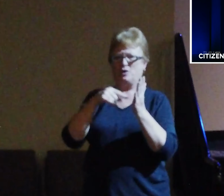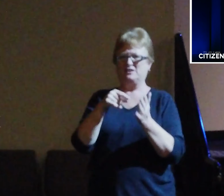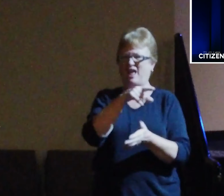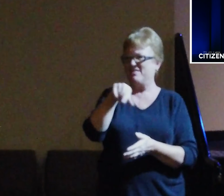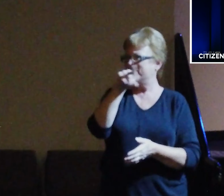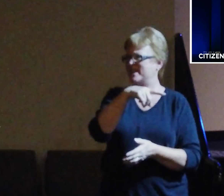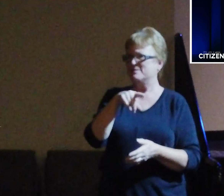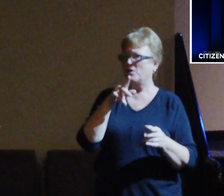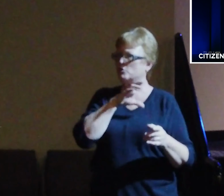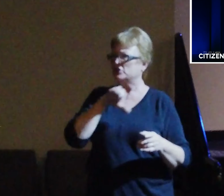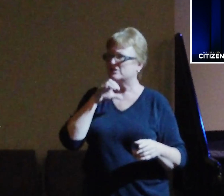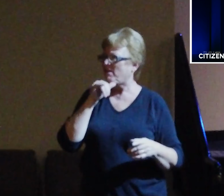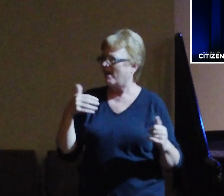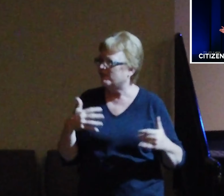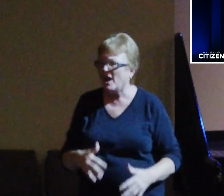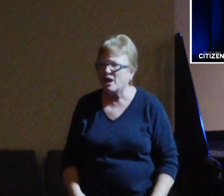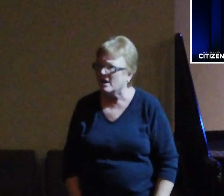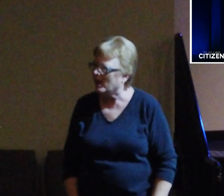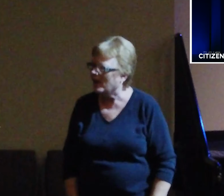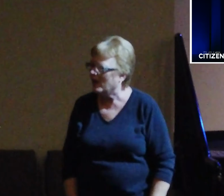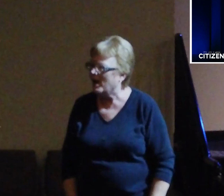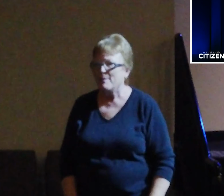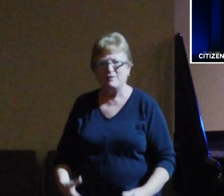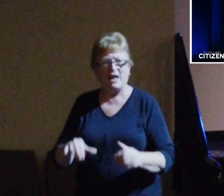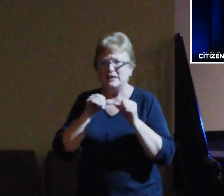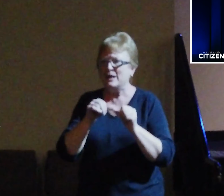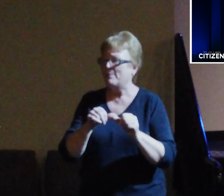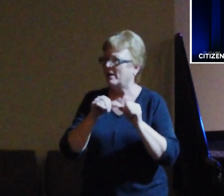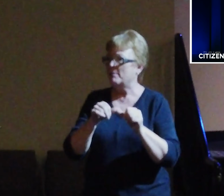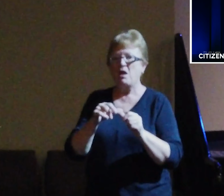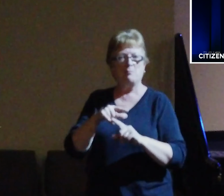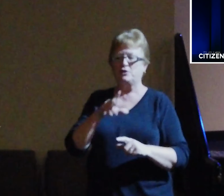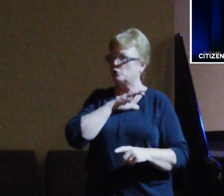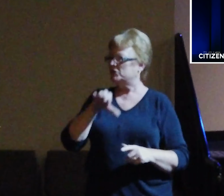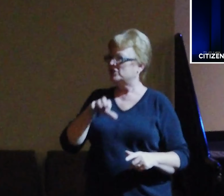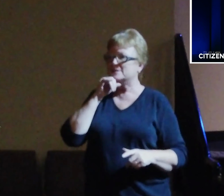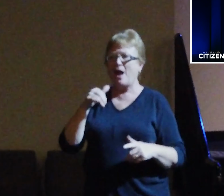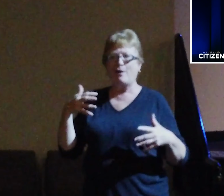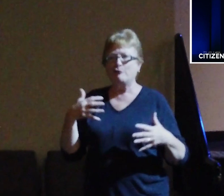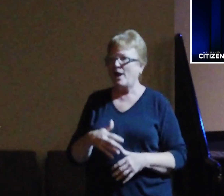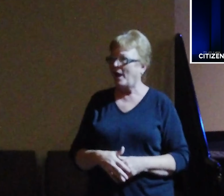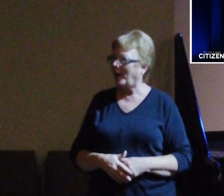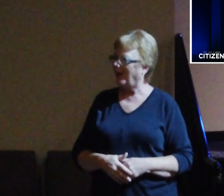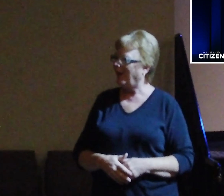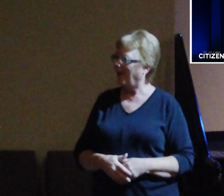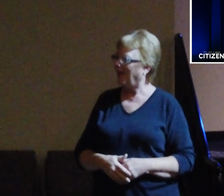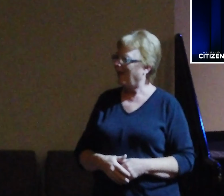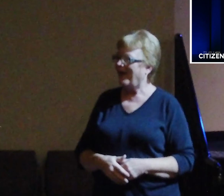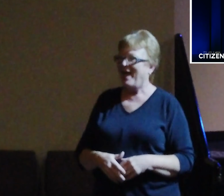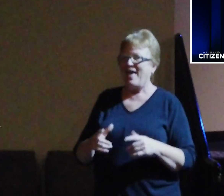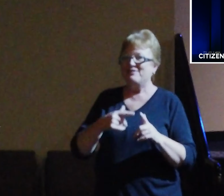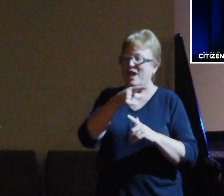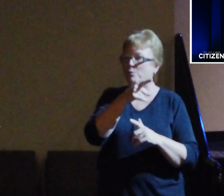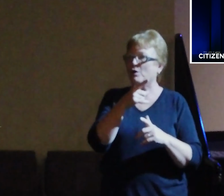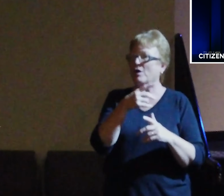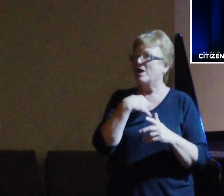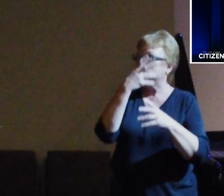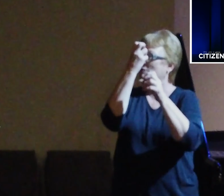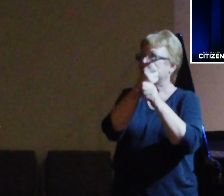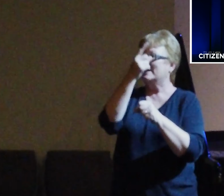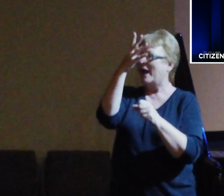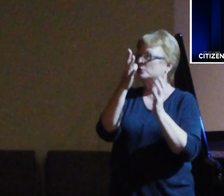kept going. But the Christians still weren't afraid. They were so convinced of their heavenly citizenship that they didn't fear death.